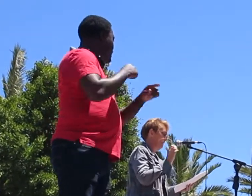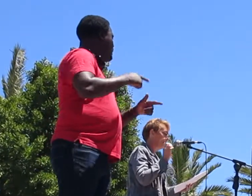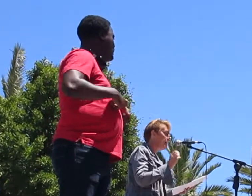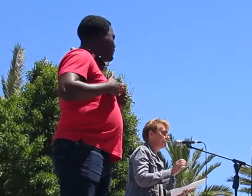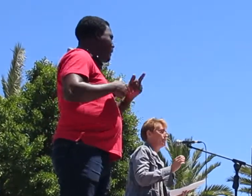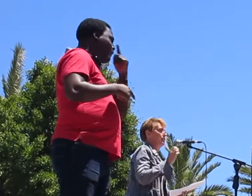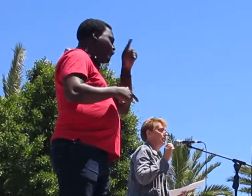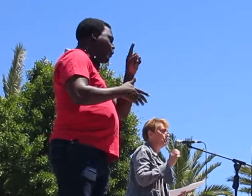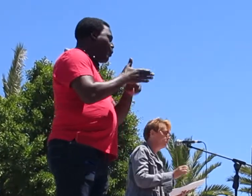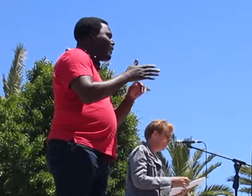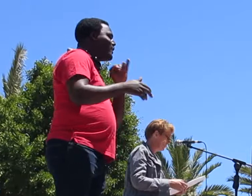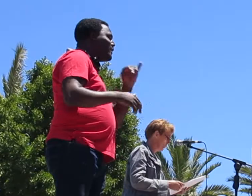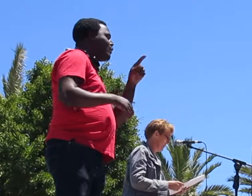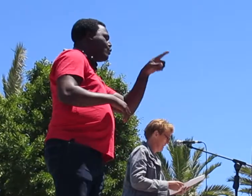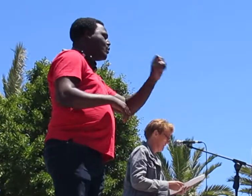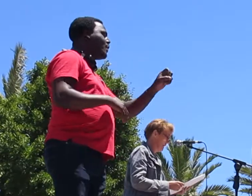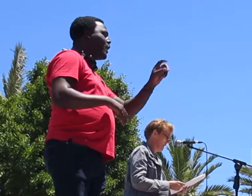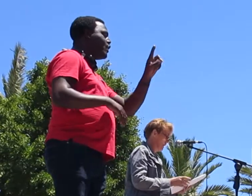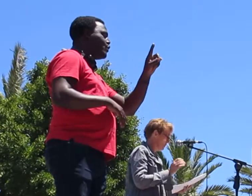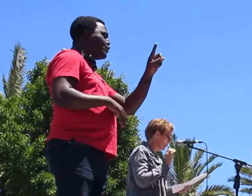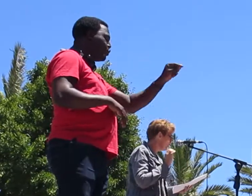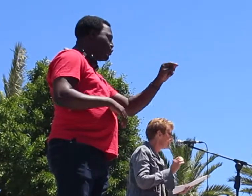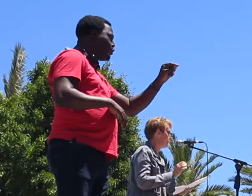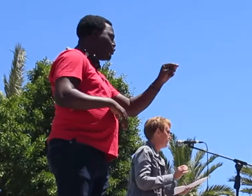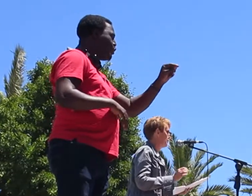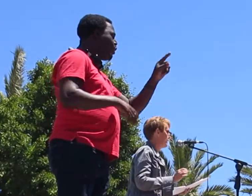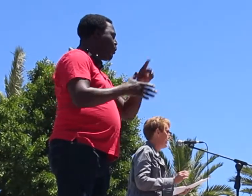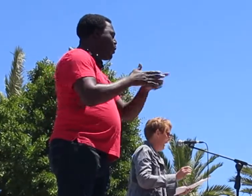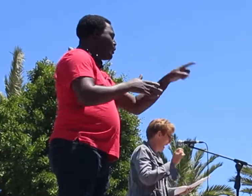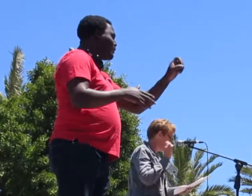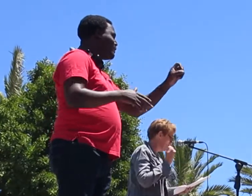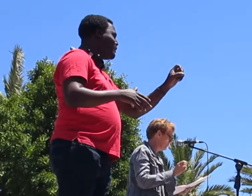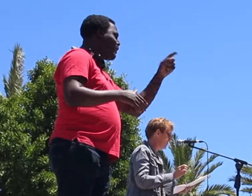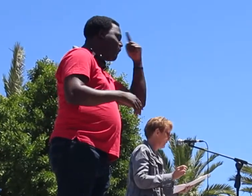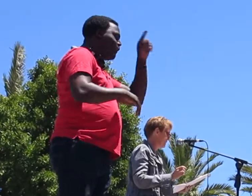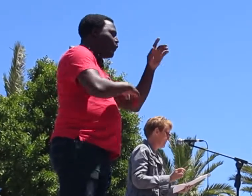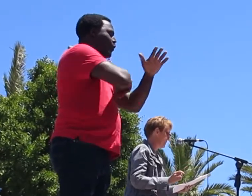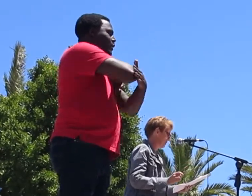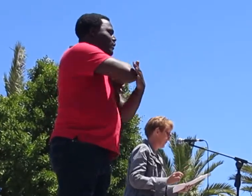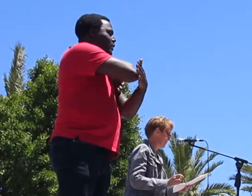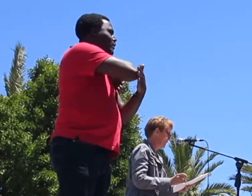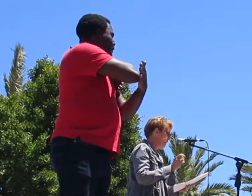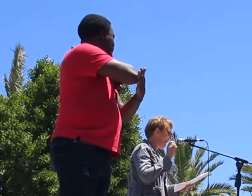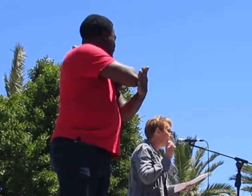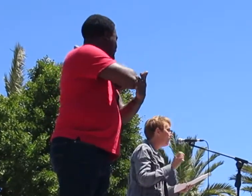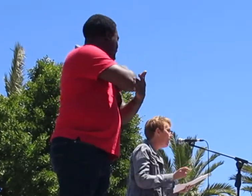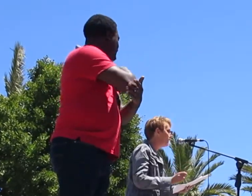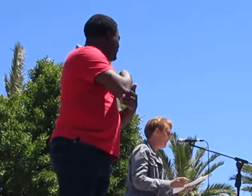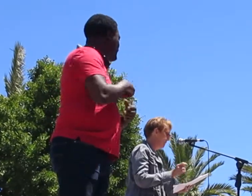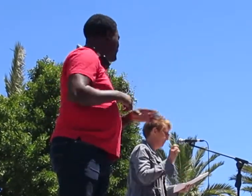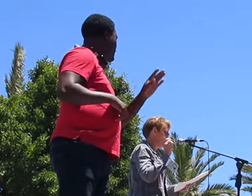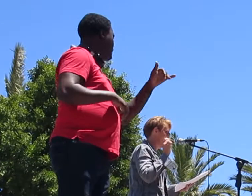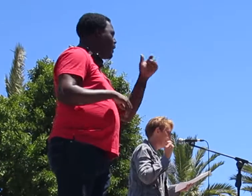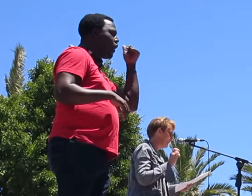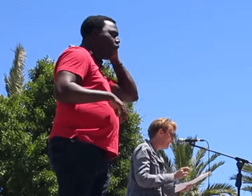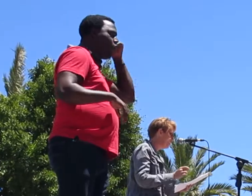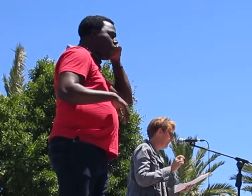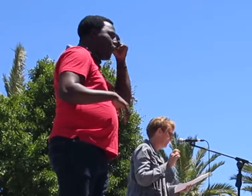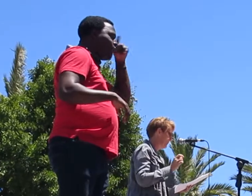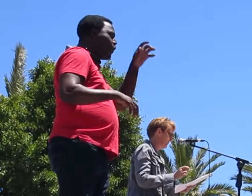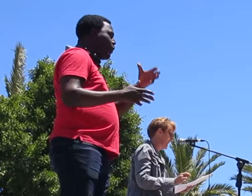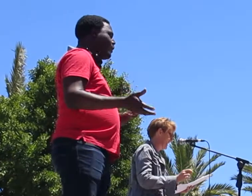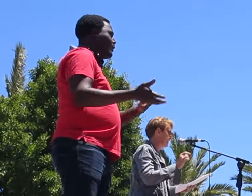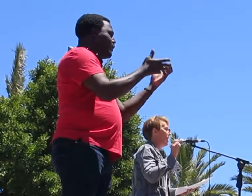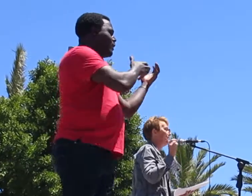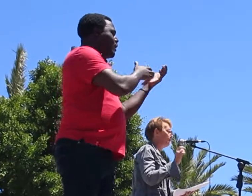you must do your duty to this country and to your constituents by calling for the